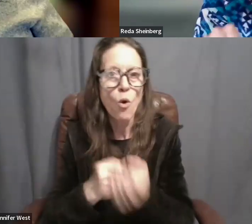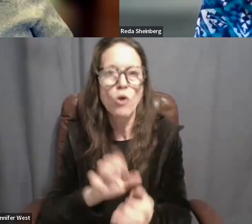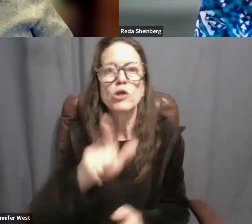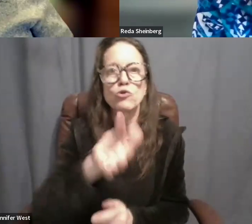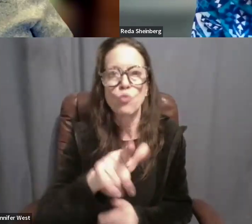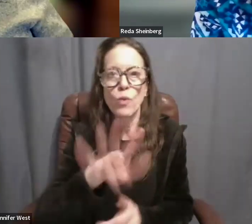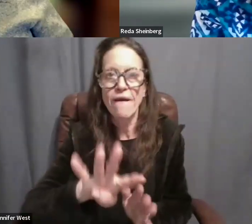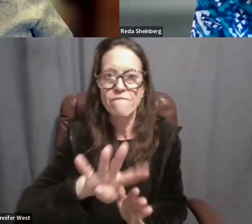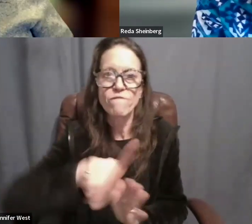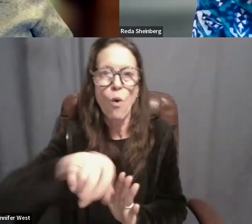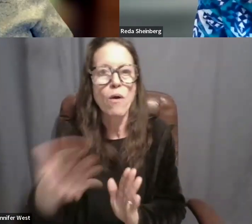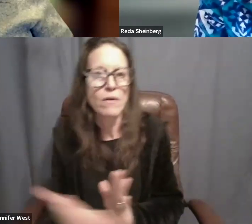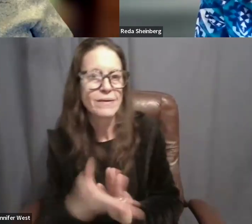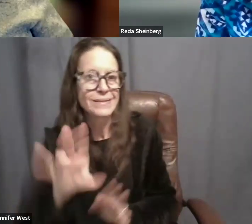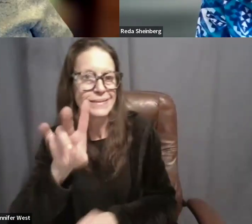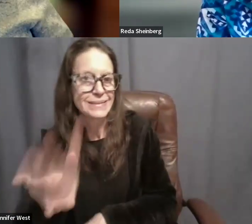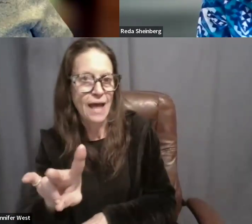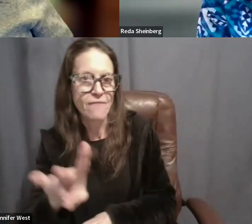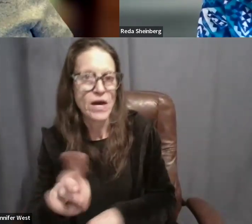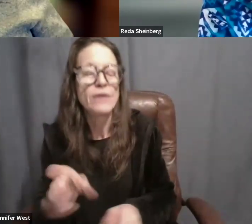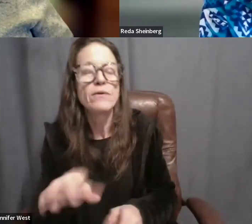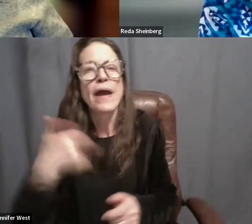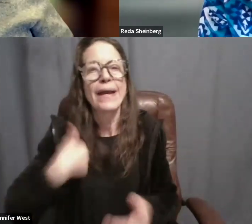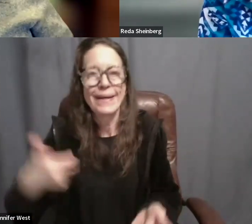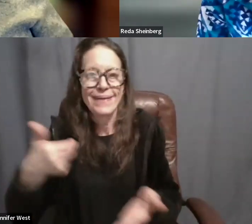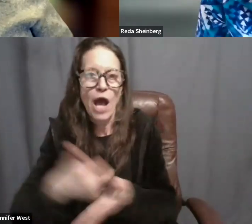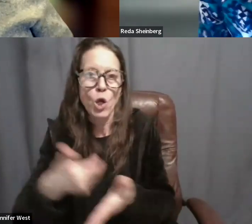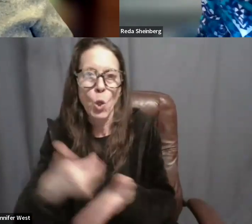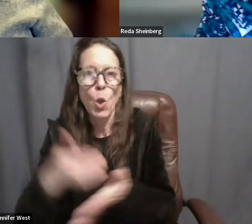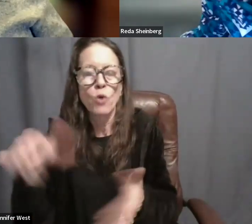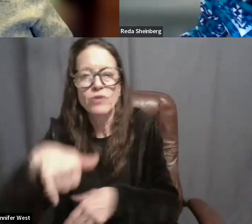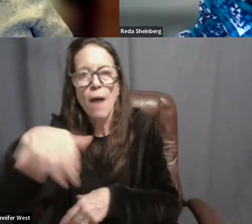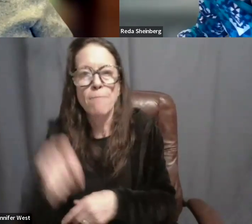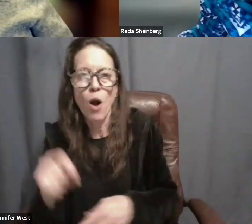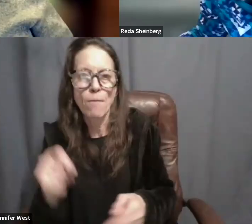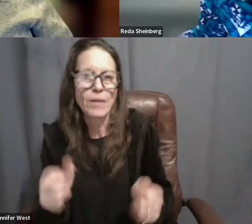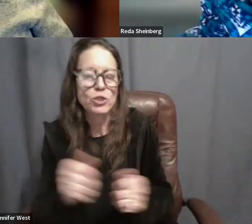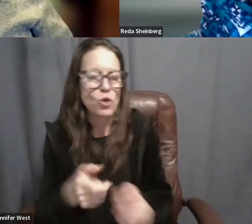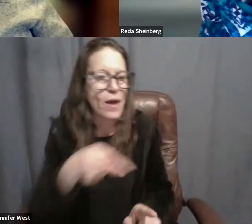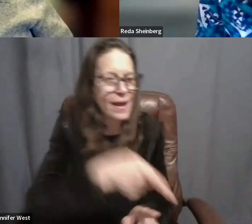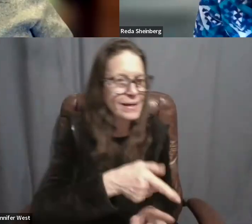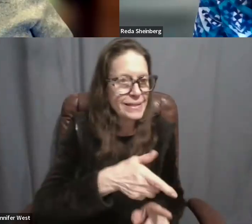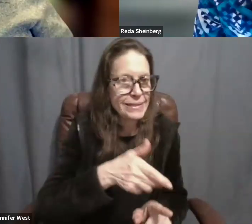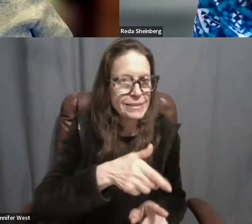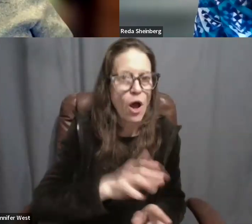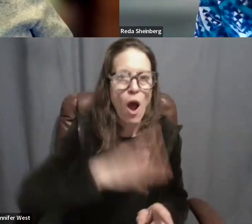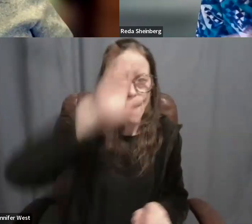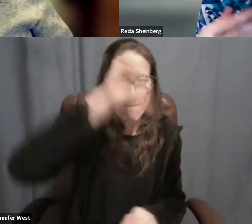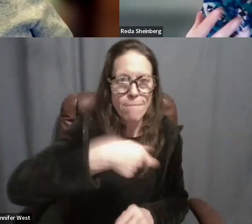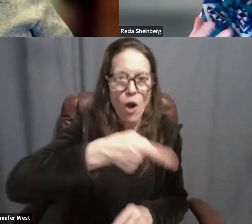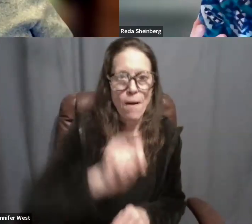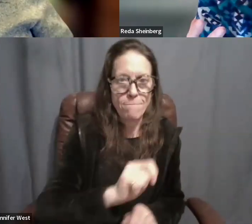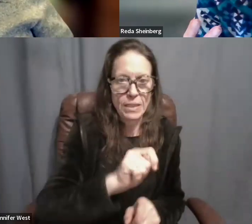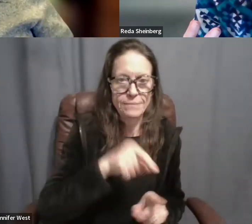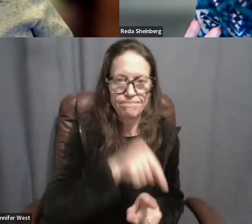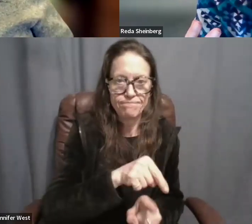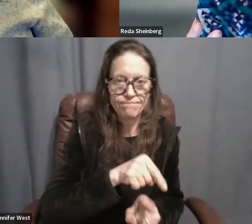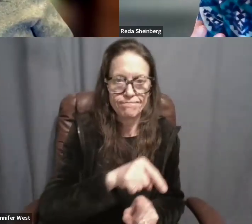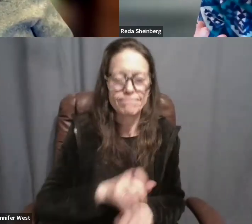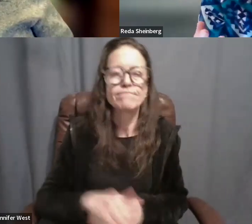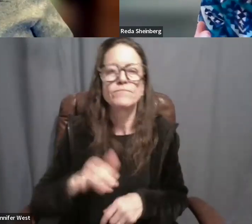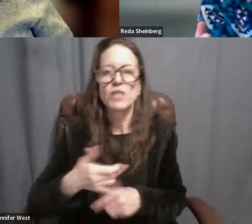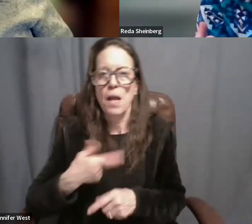in another apartment. But you know, he really needed the DDA support also. So anyway, but he had a mental